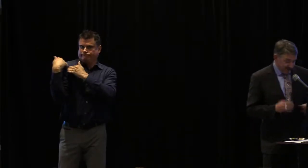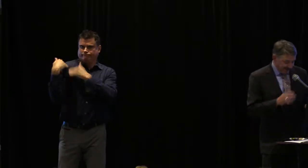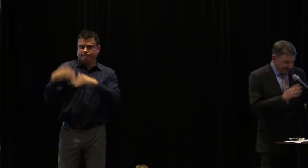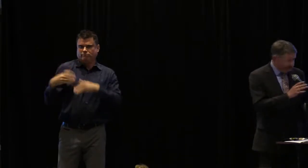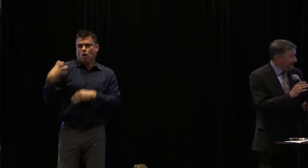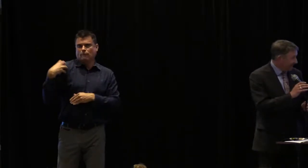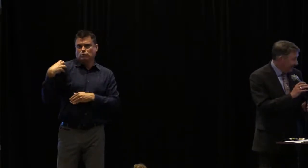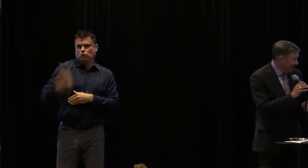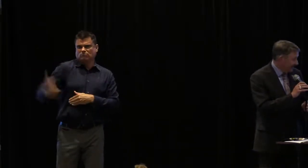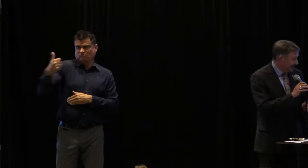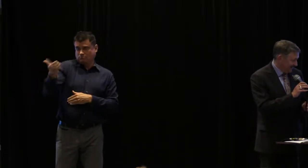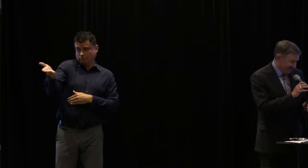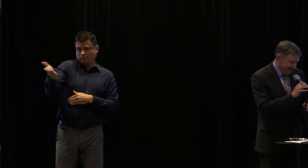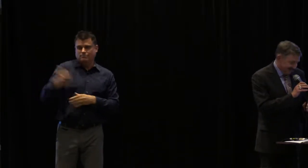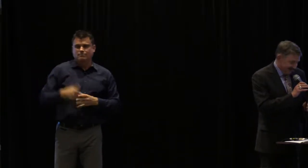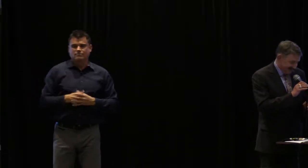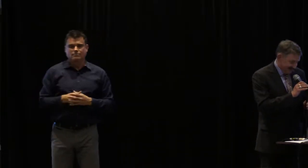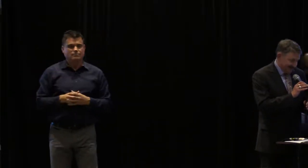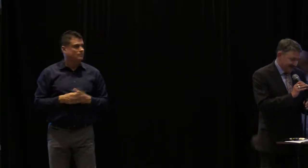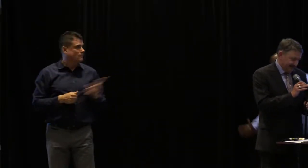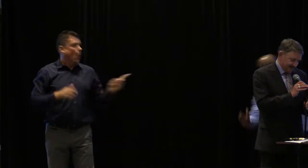Sorry.